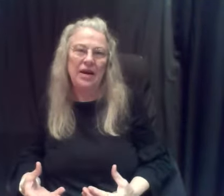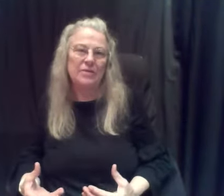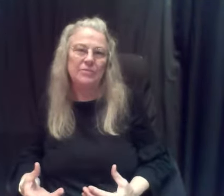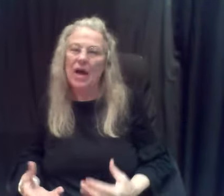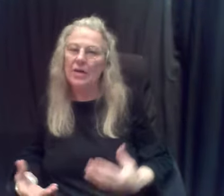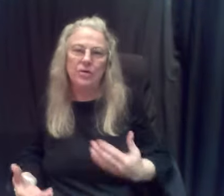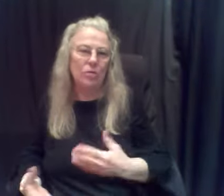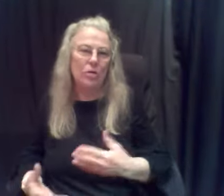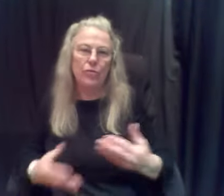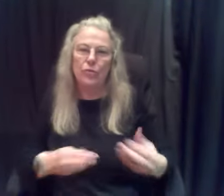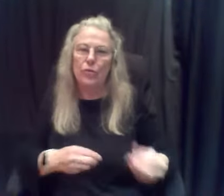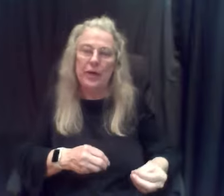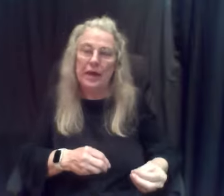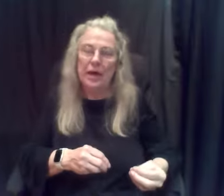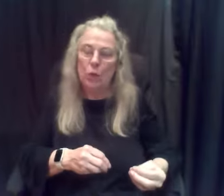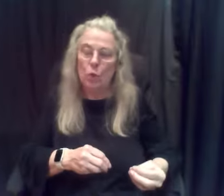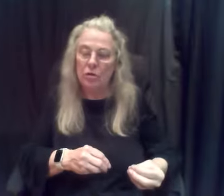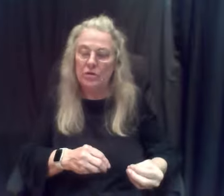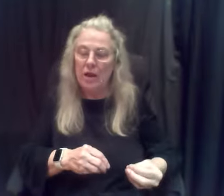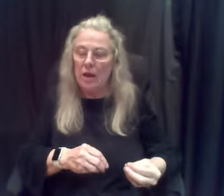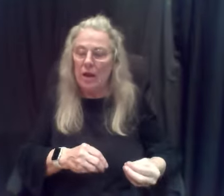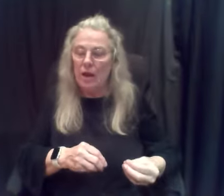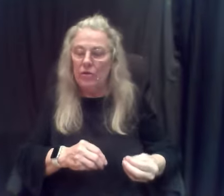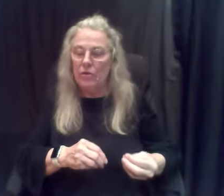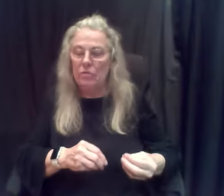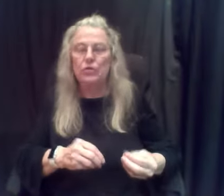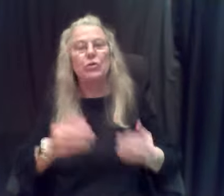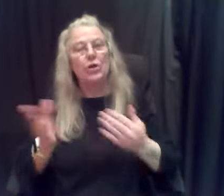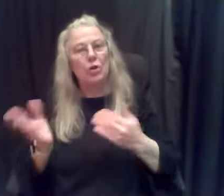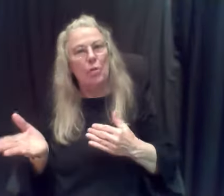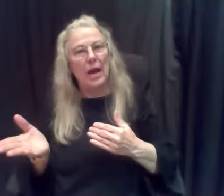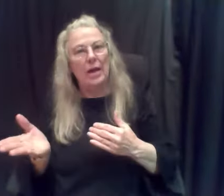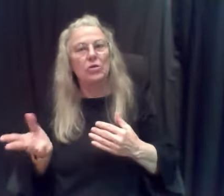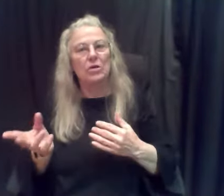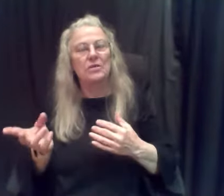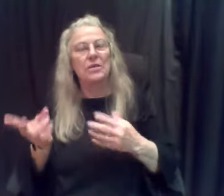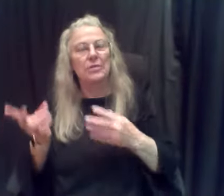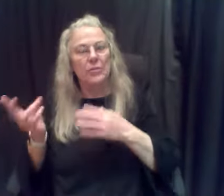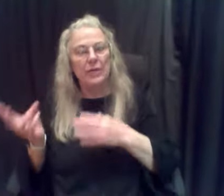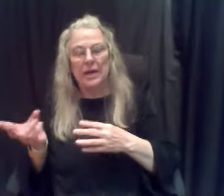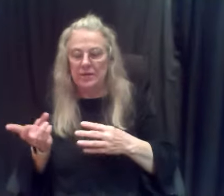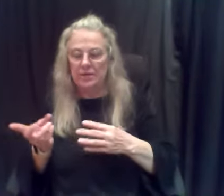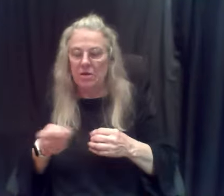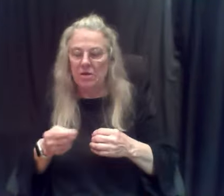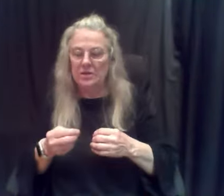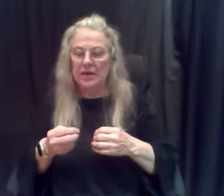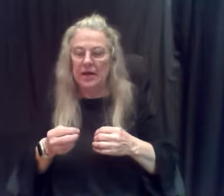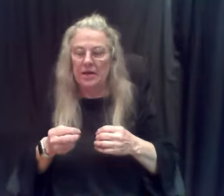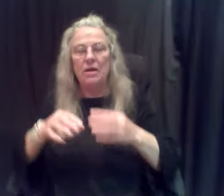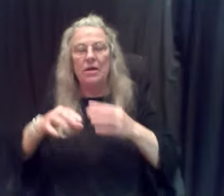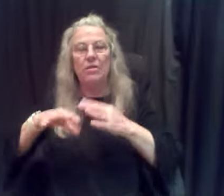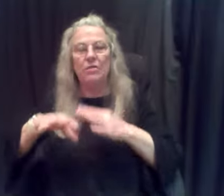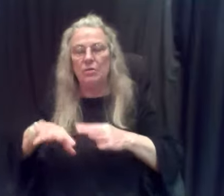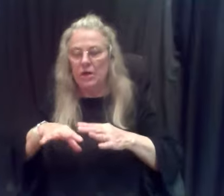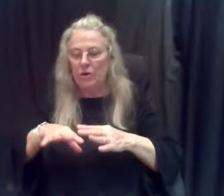I don't go through the beginning words. Those you can go back and look at some of the beginning songs to get those under your